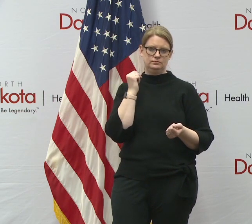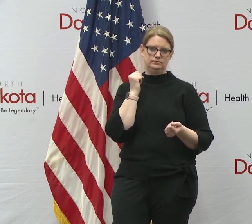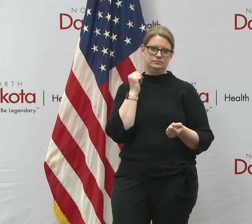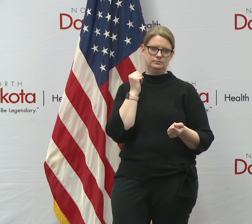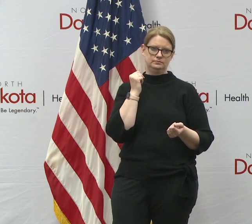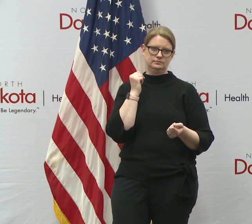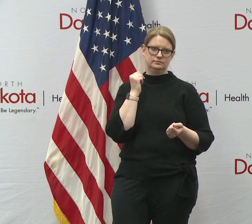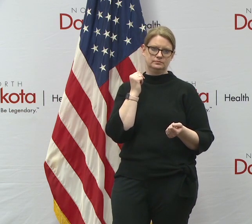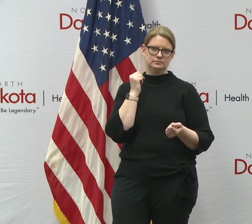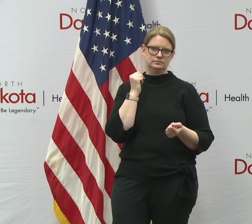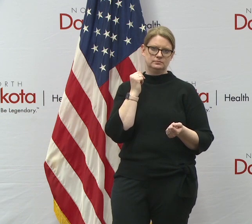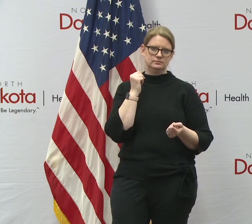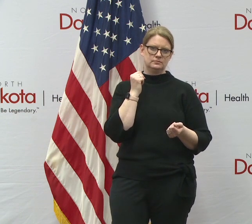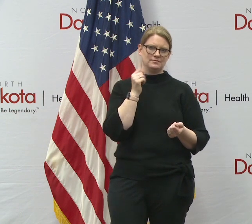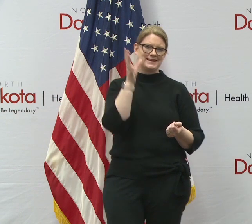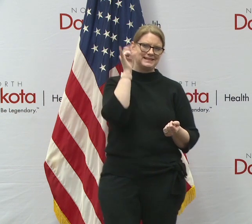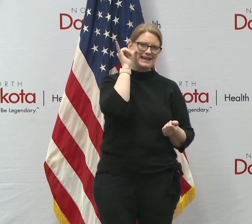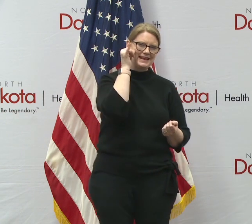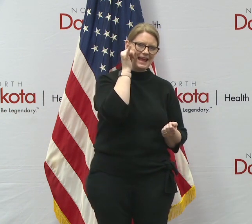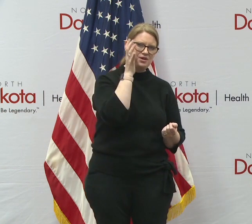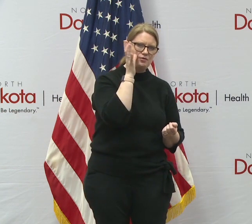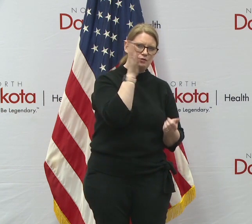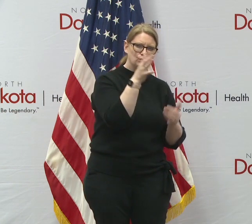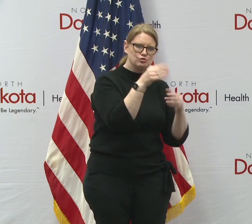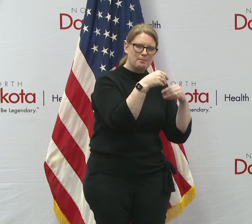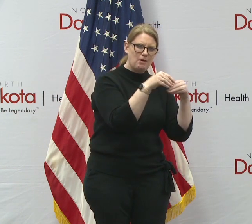the cattle future markets and the